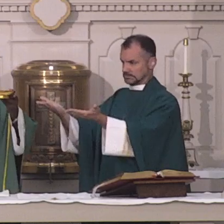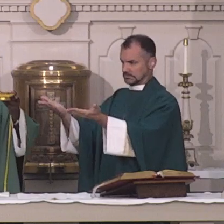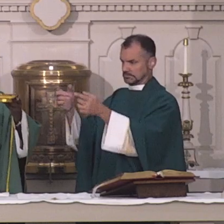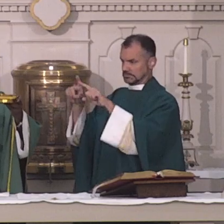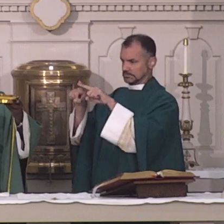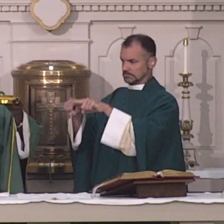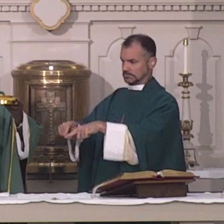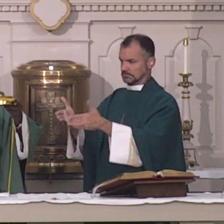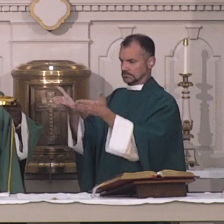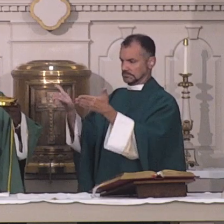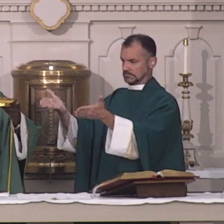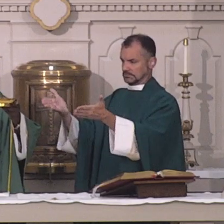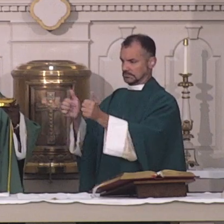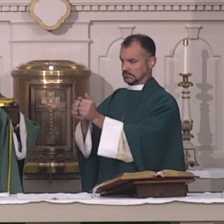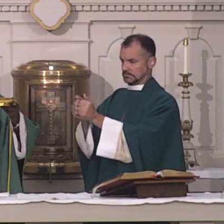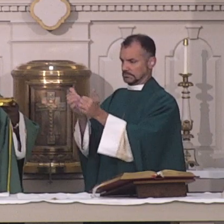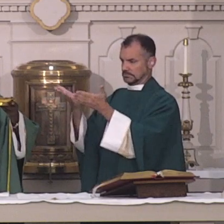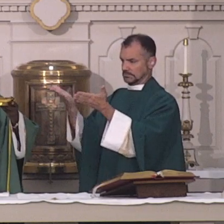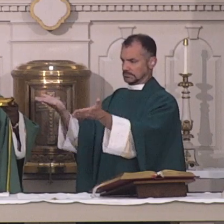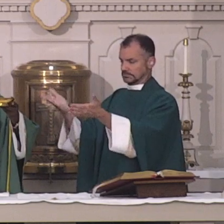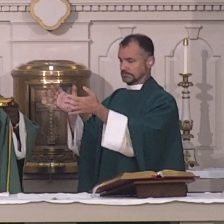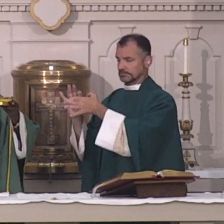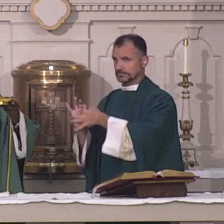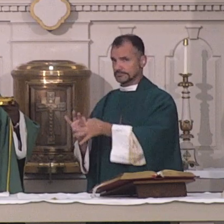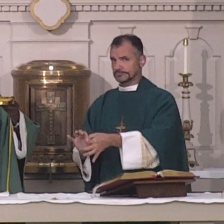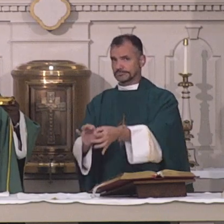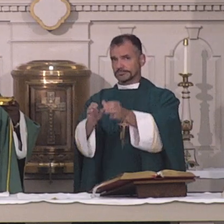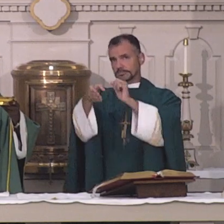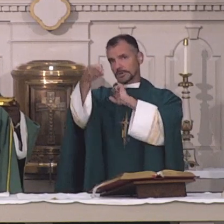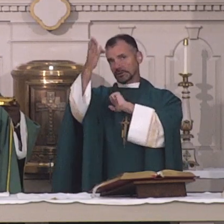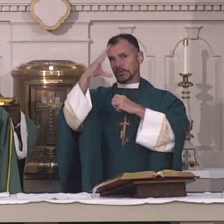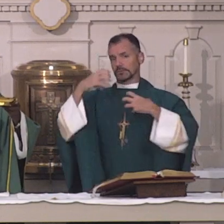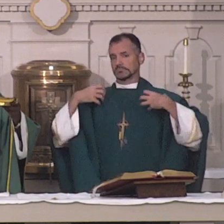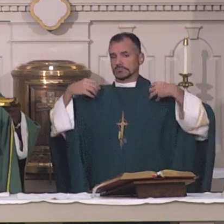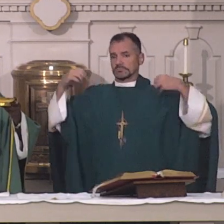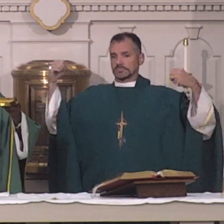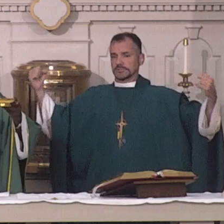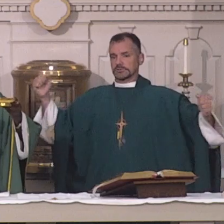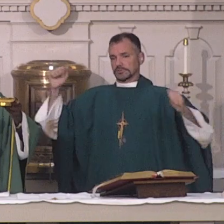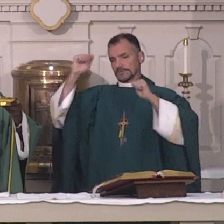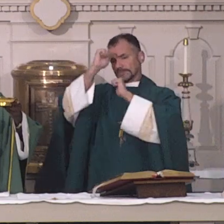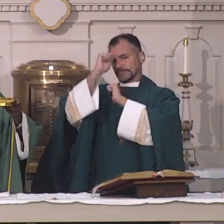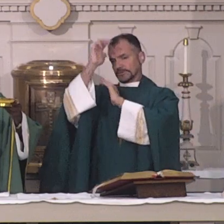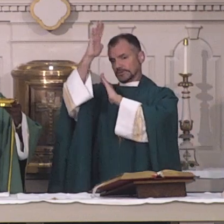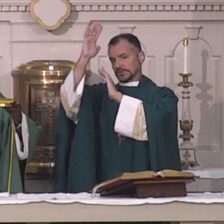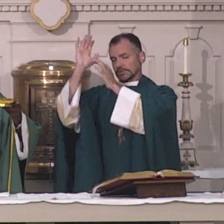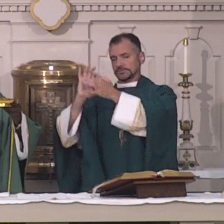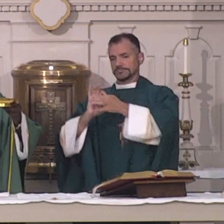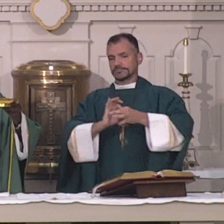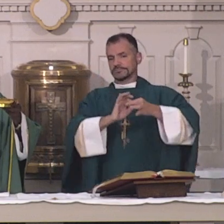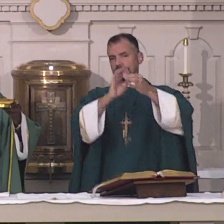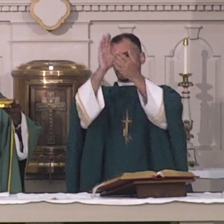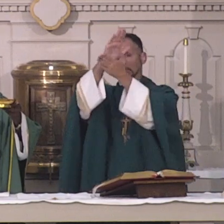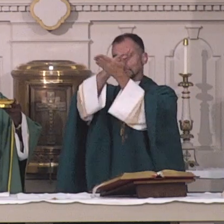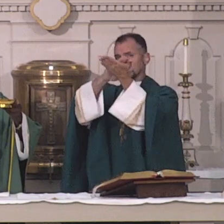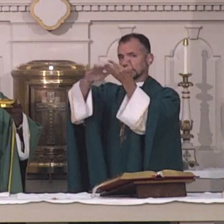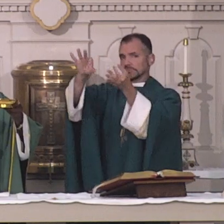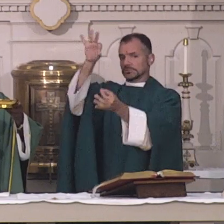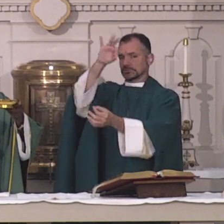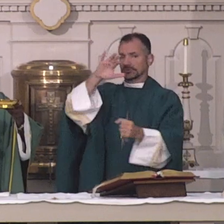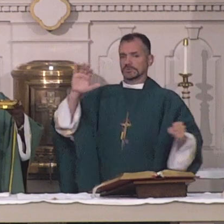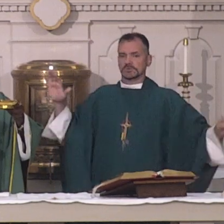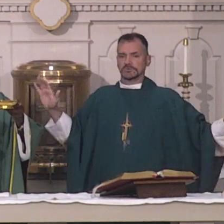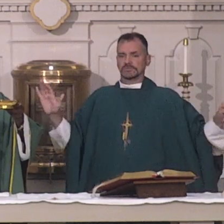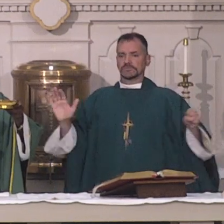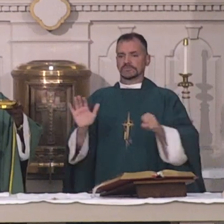Through him and with him and in him, O God, Almighty Father, in the unity of the Holy Spirit, all